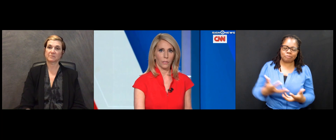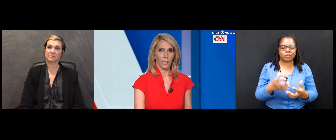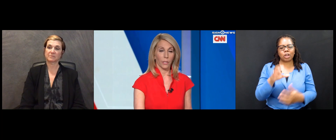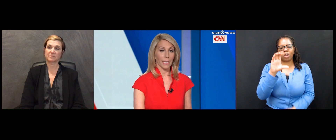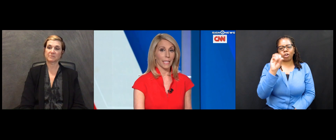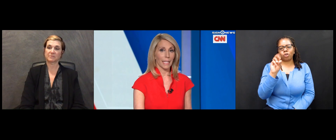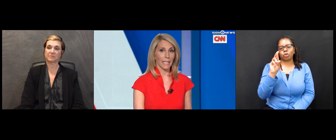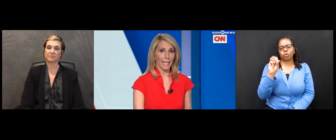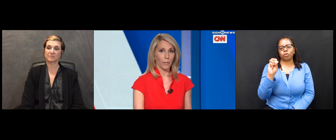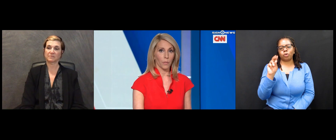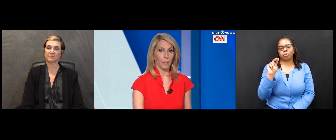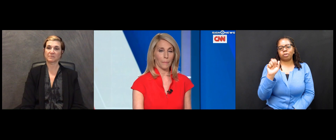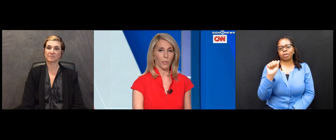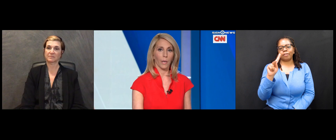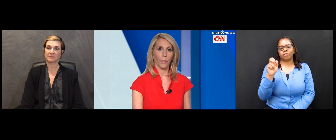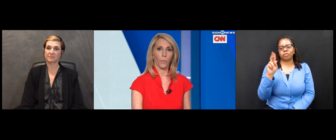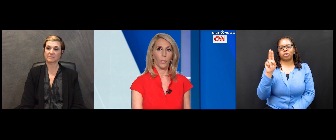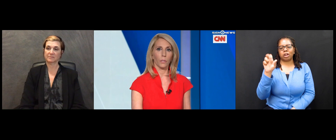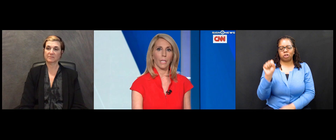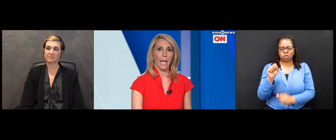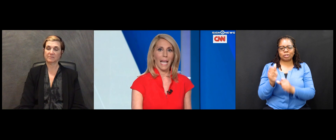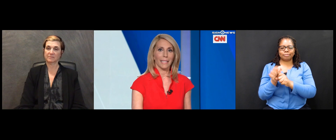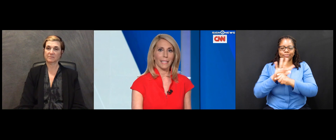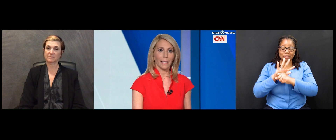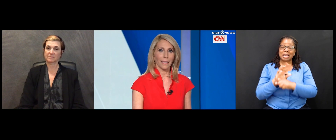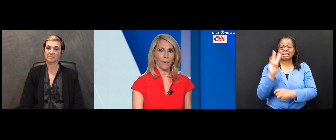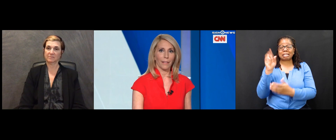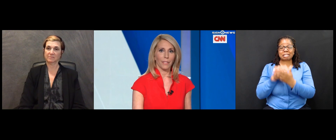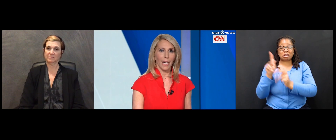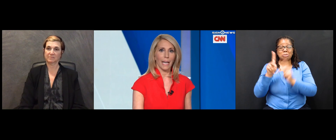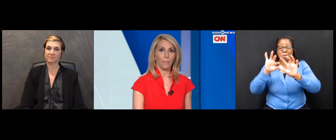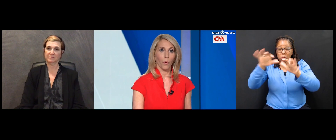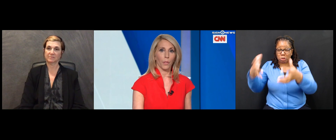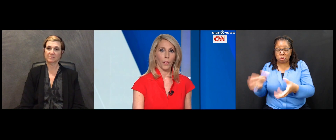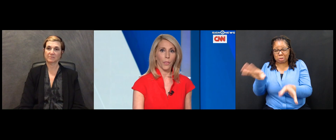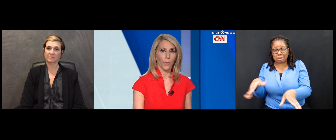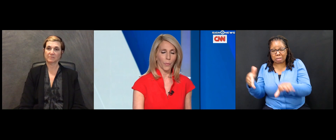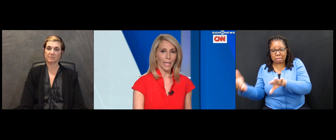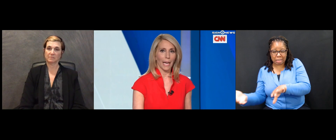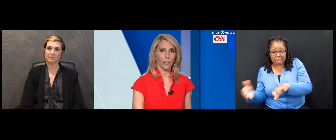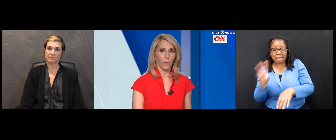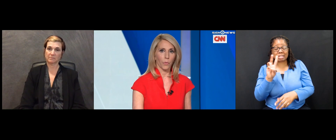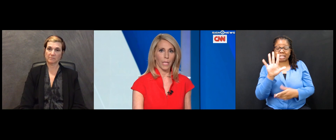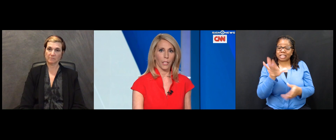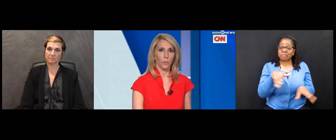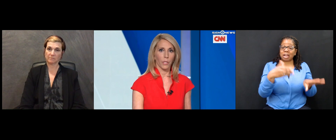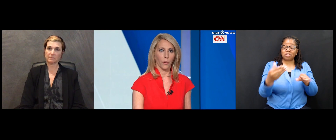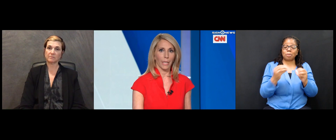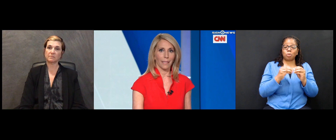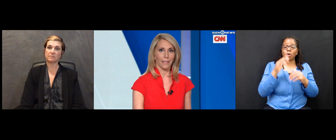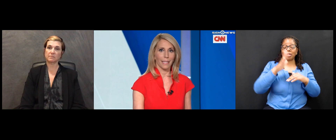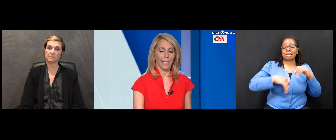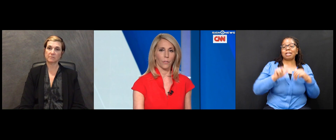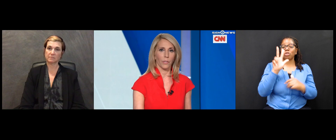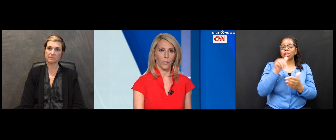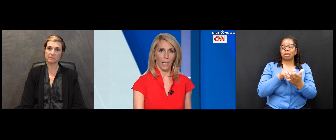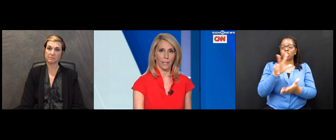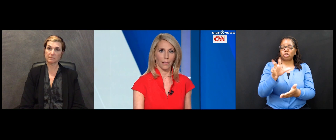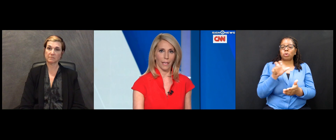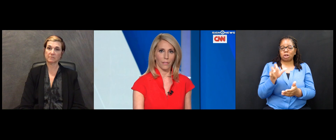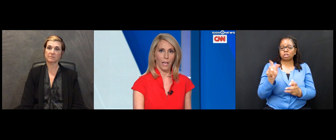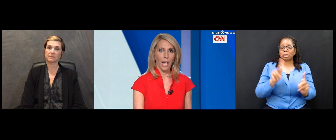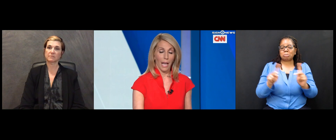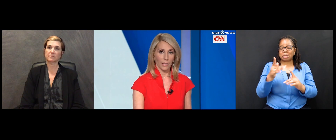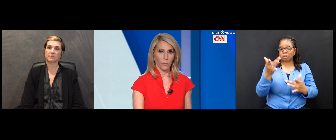has killed nearly 6,000 people around the world and 65 dead and more than 3,300 known cases here in the